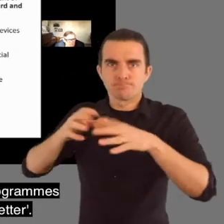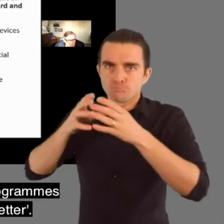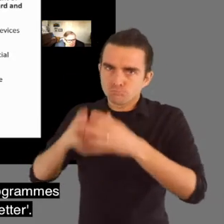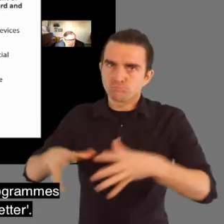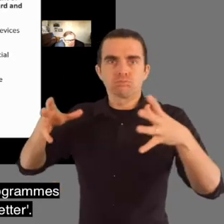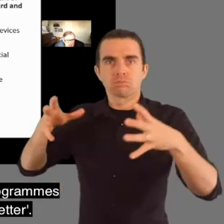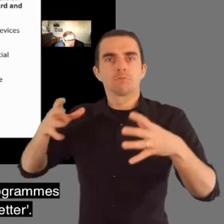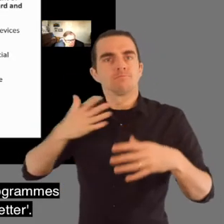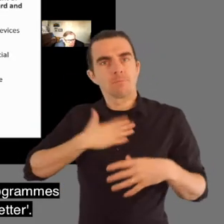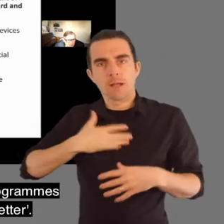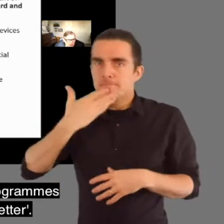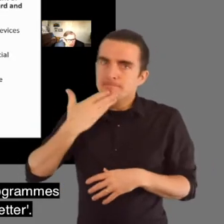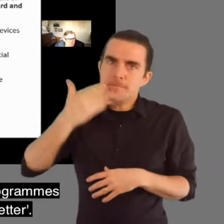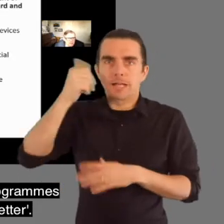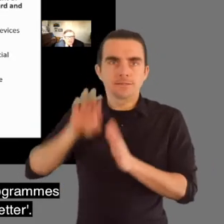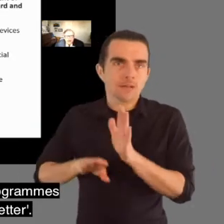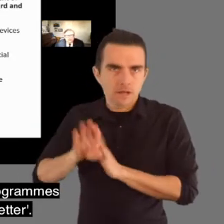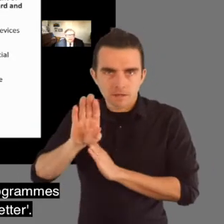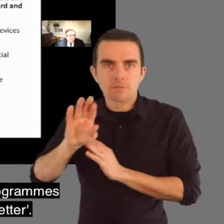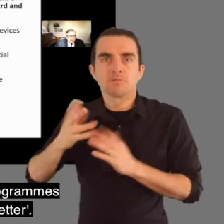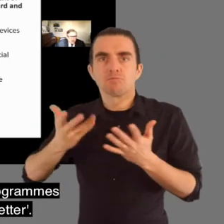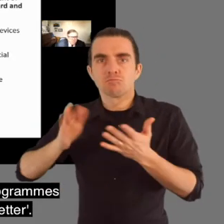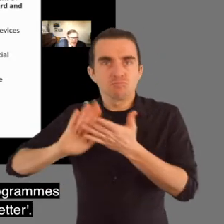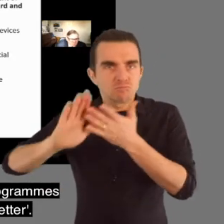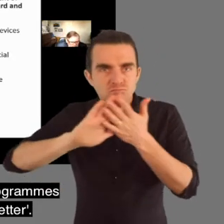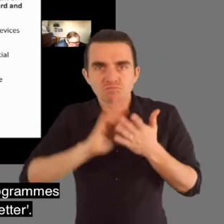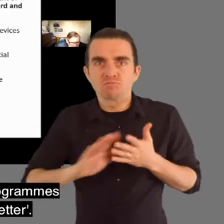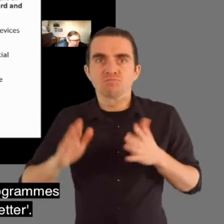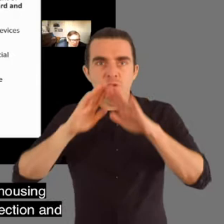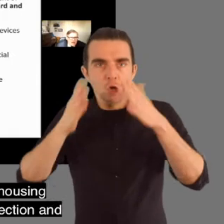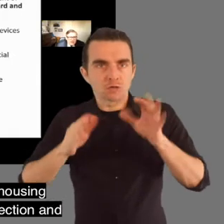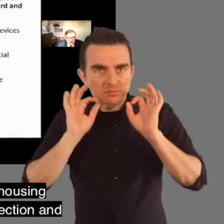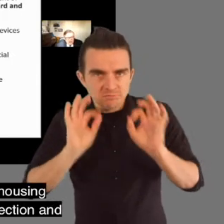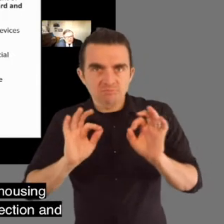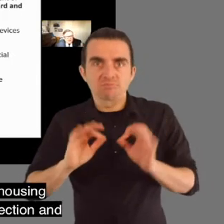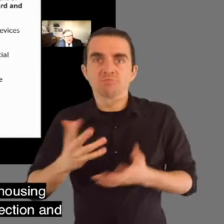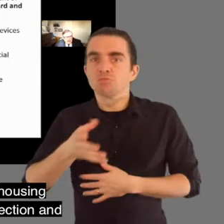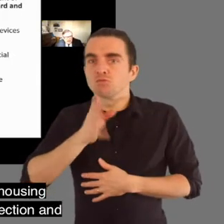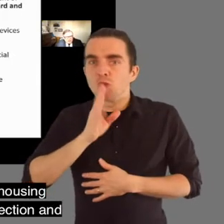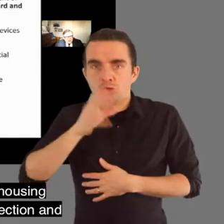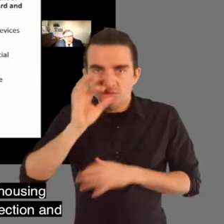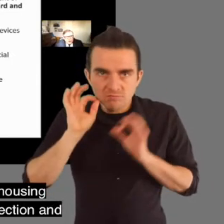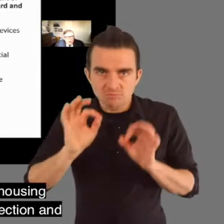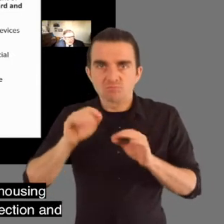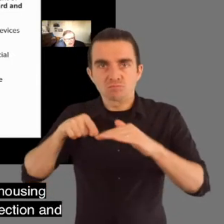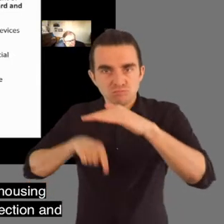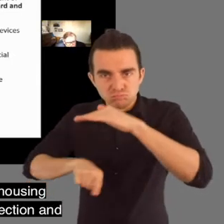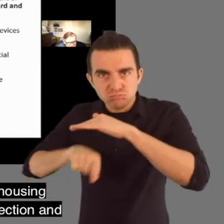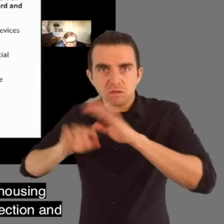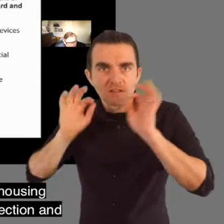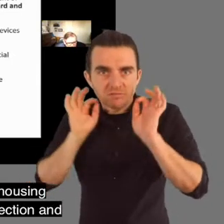start mass house building programs as part of the Building Back Better. Clearing the slums